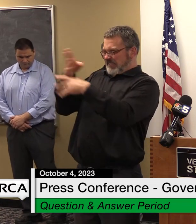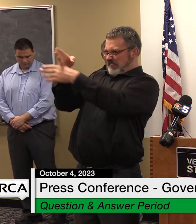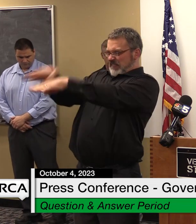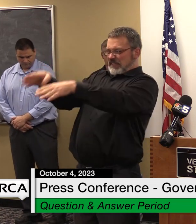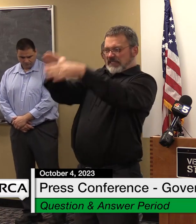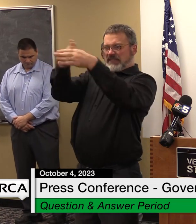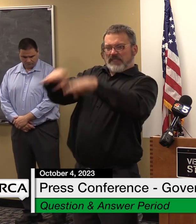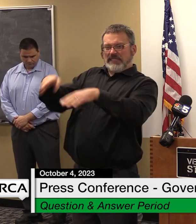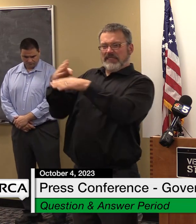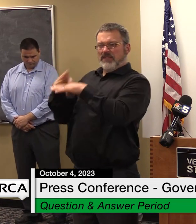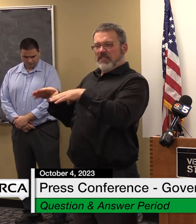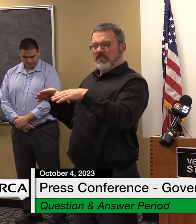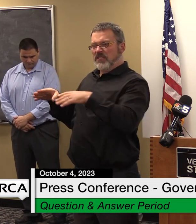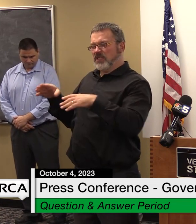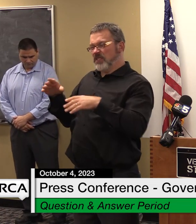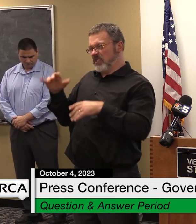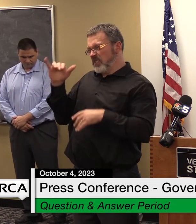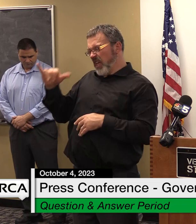country.